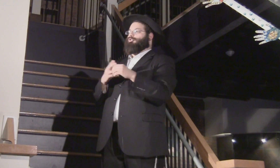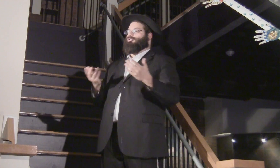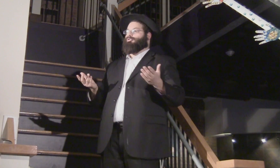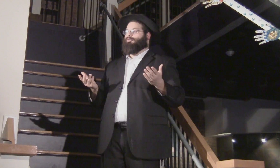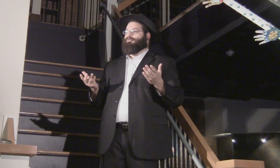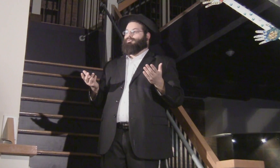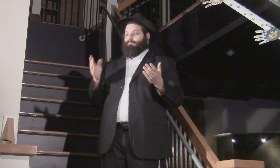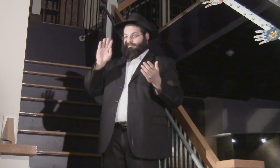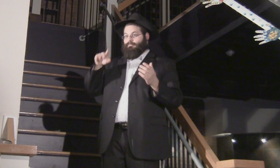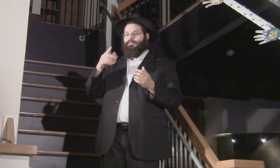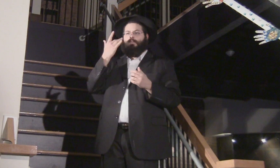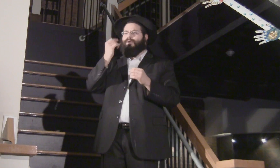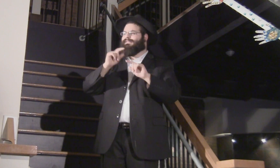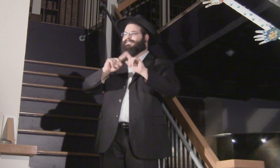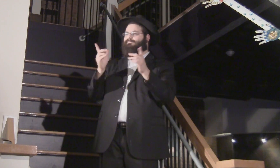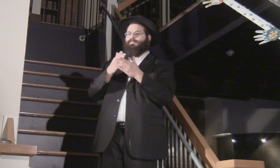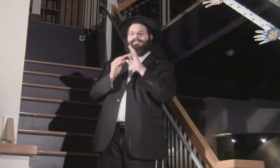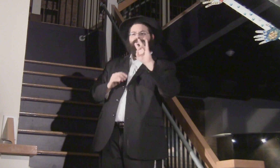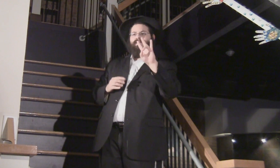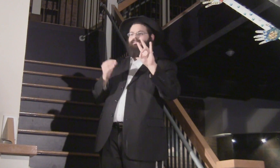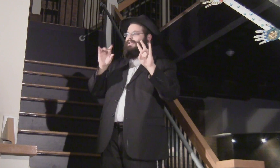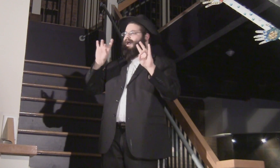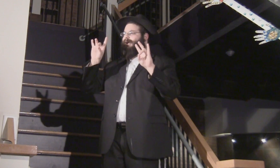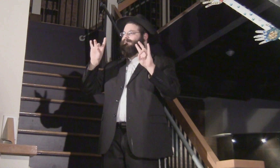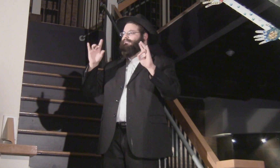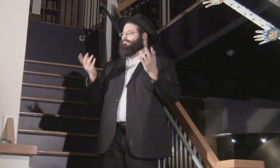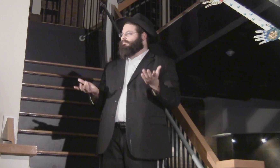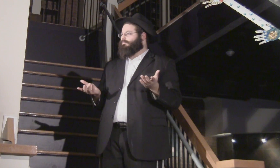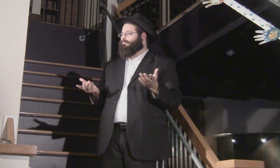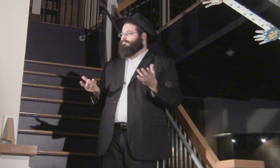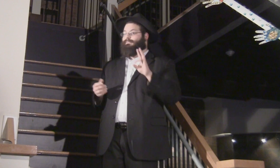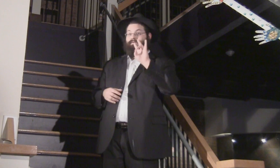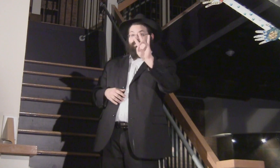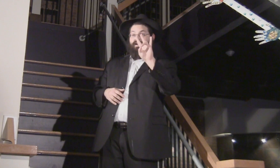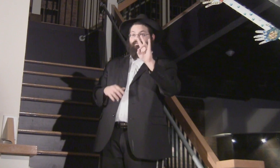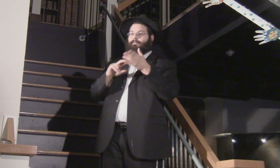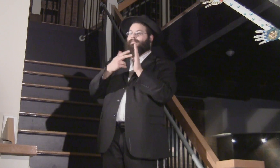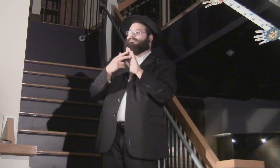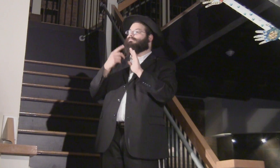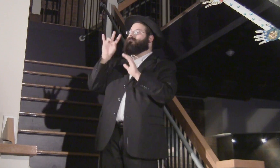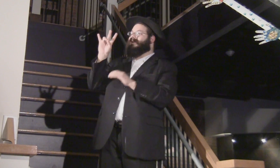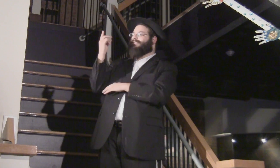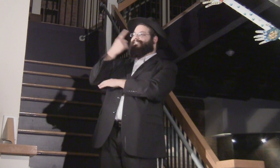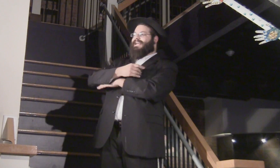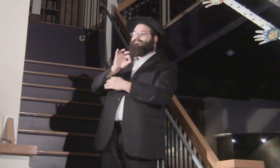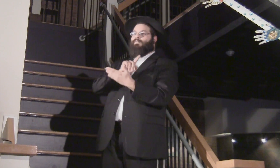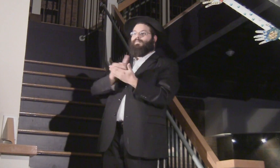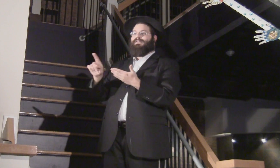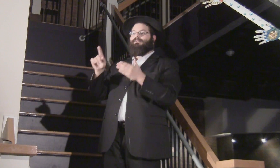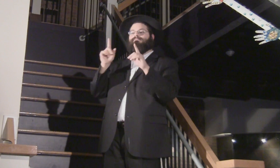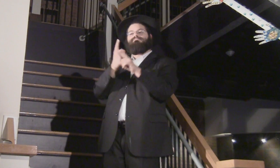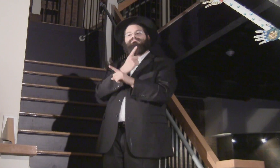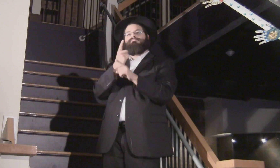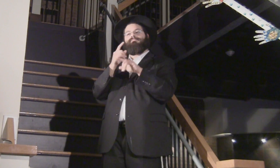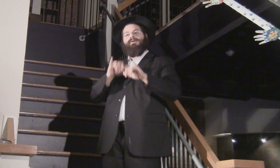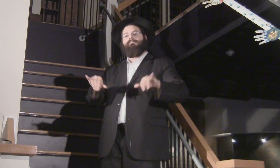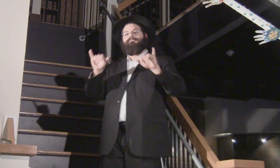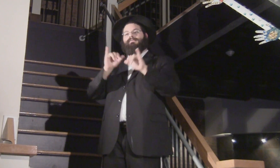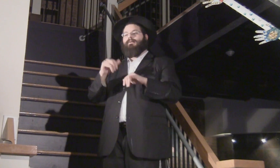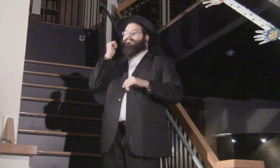natural, but 8 is above natural. So do you know the difference between 7 and 8, these two numbers? So 8 days, 7